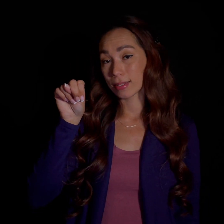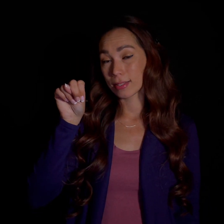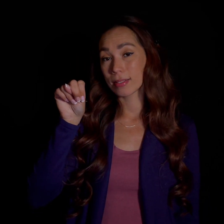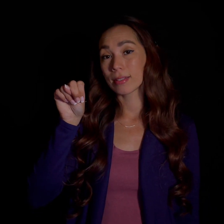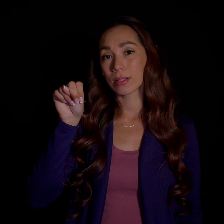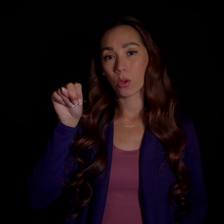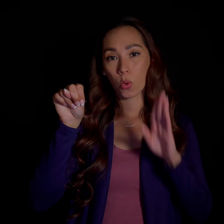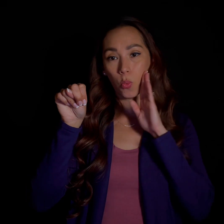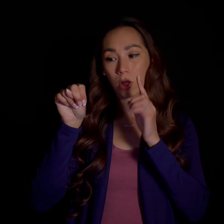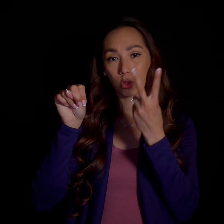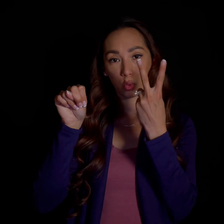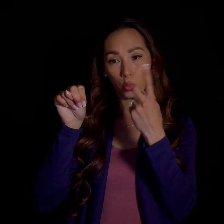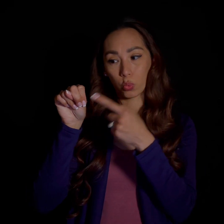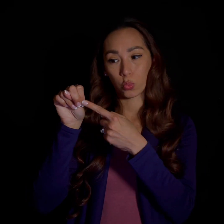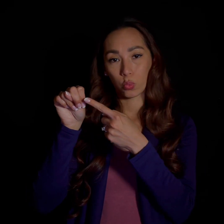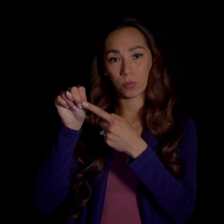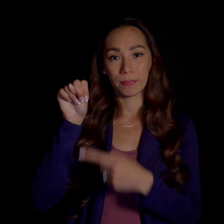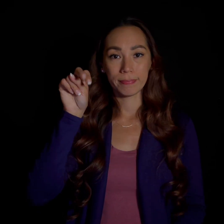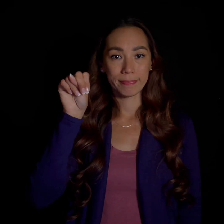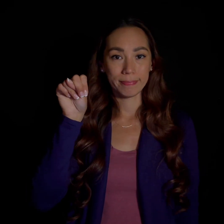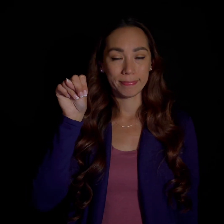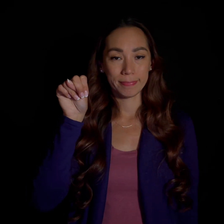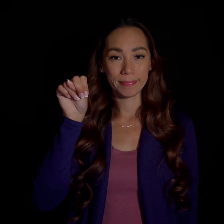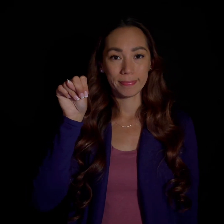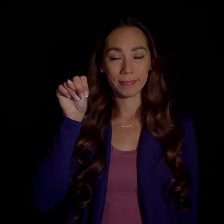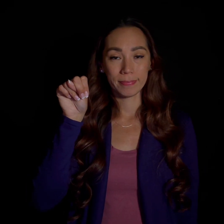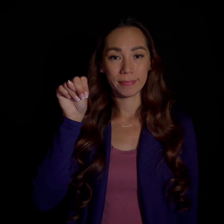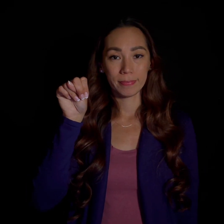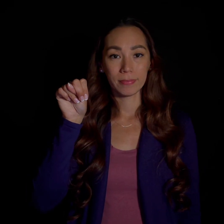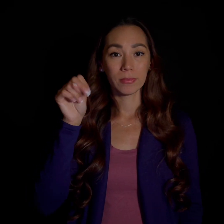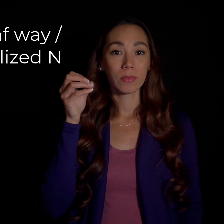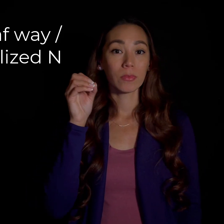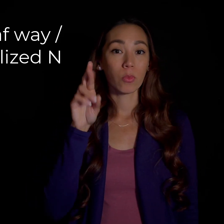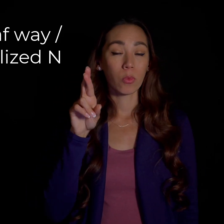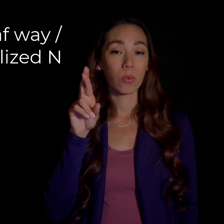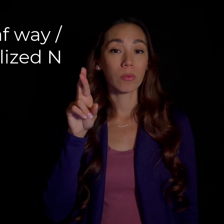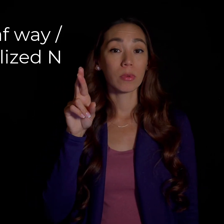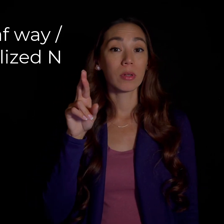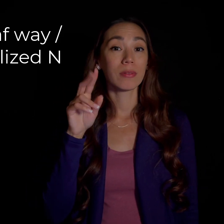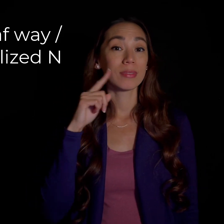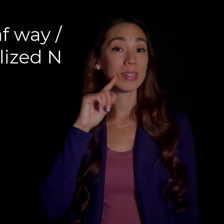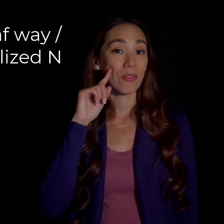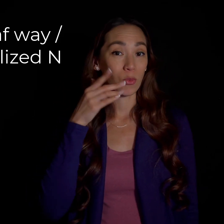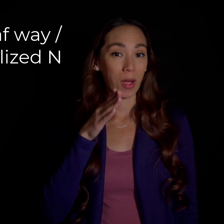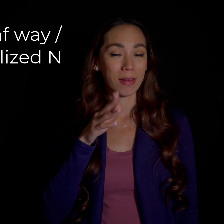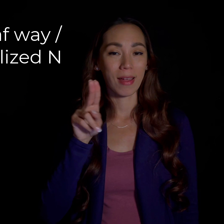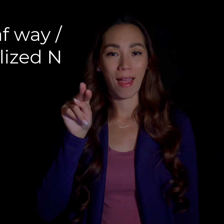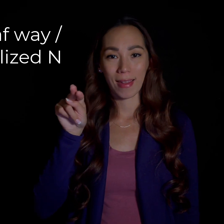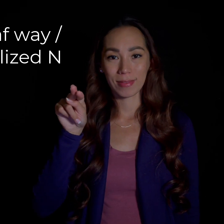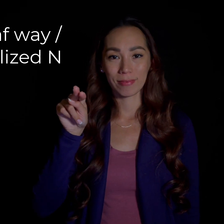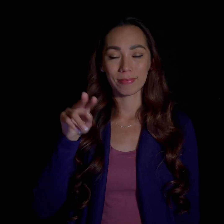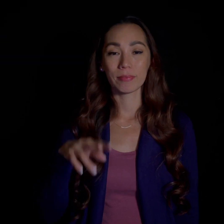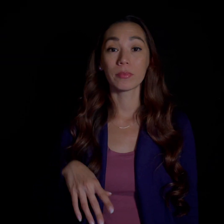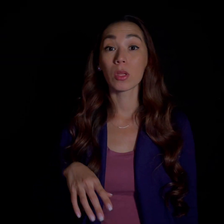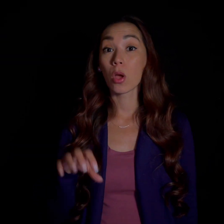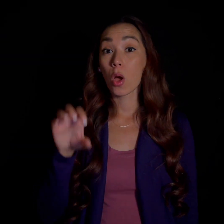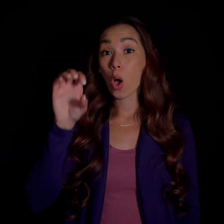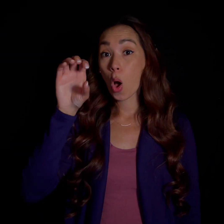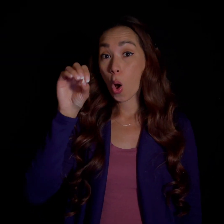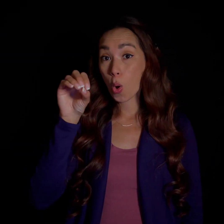N looks very similar. This time you're going to put two fingers over your thumb. Moving on to O, looks